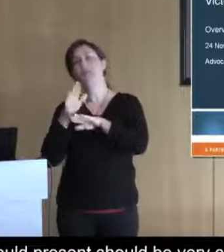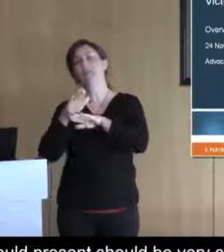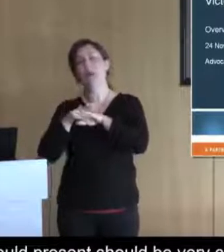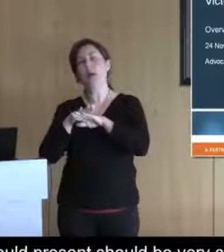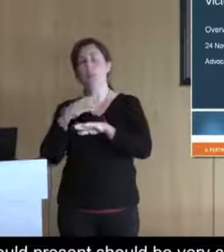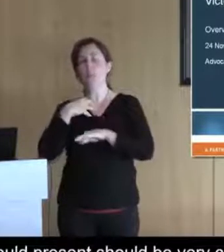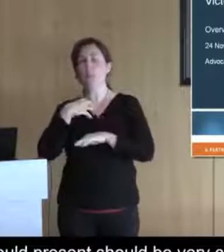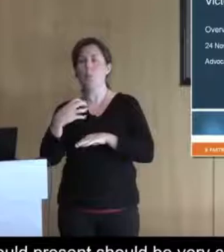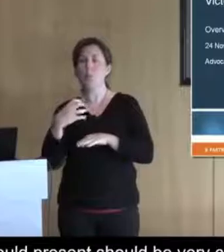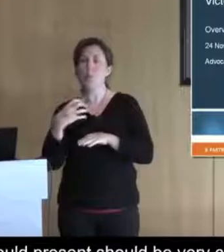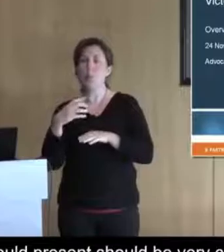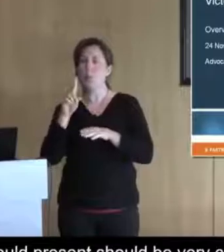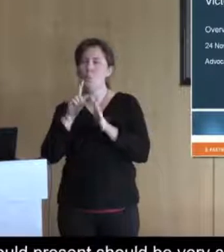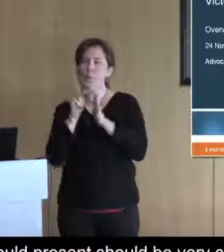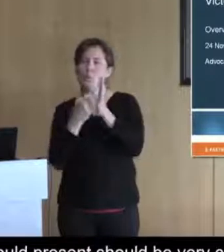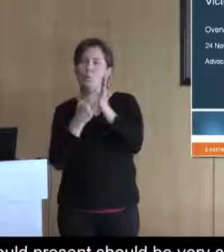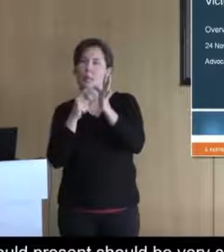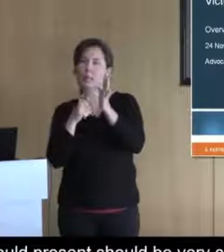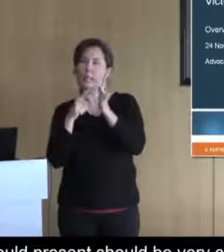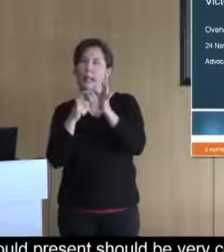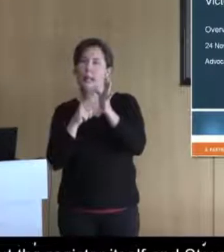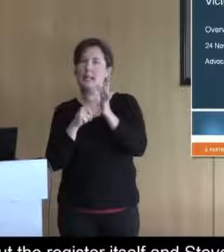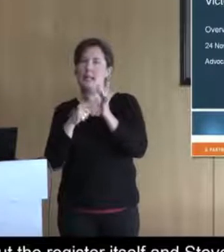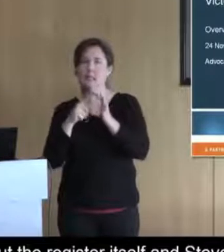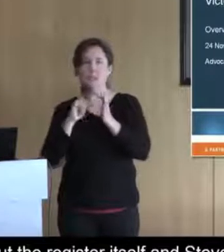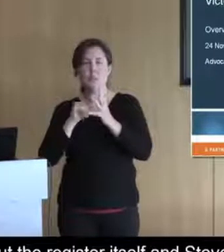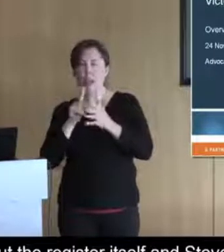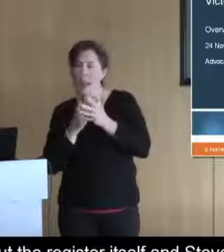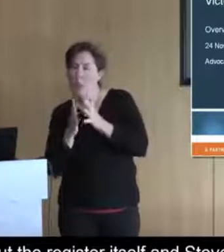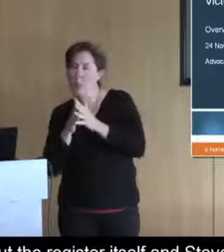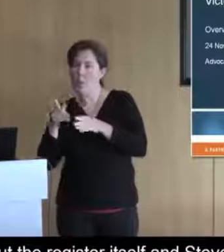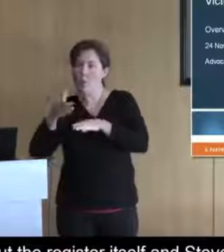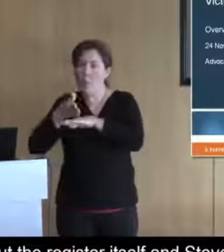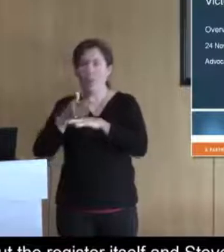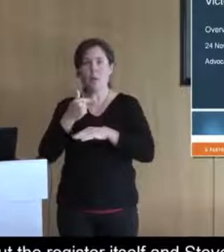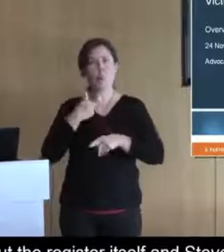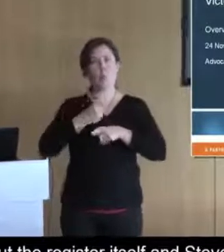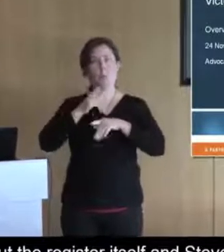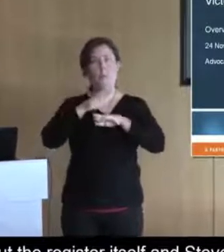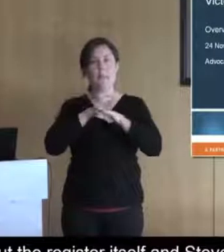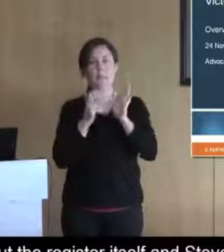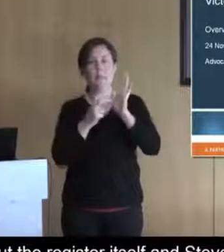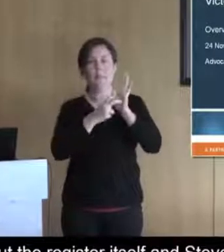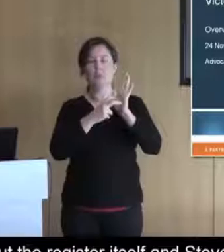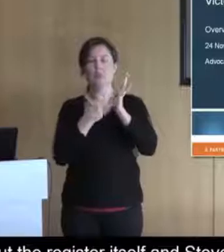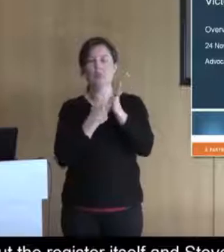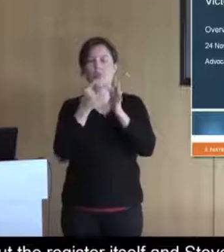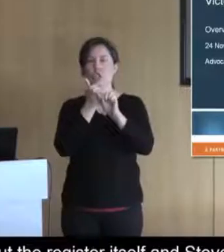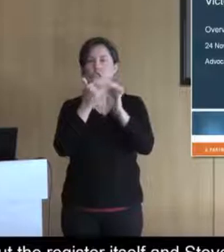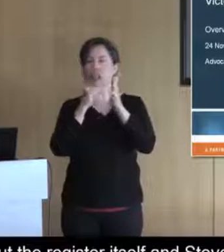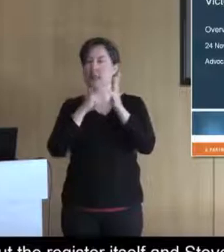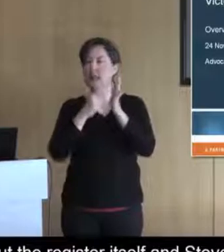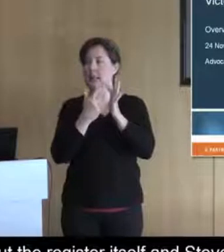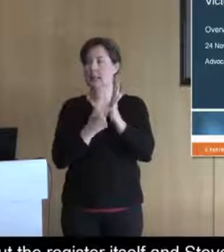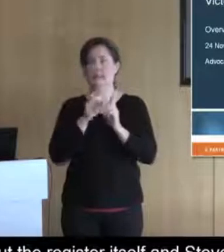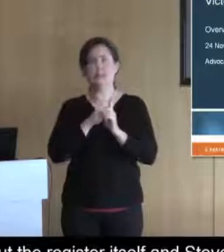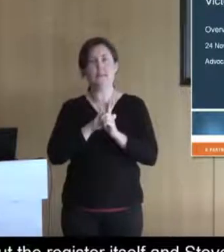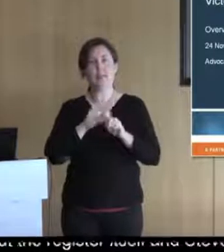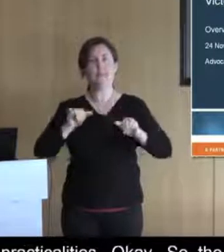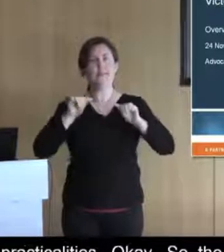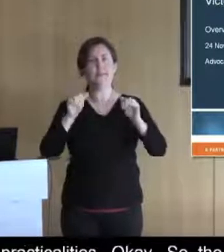We do a lot of work together and I think what we should present should be very complementary. I'm going to talk about